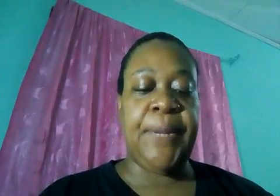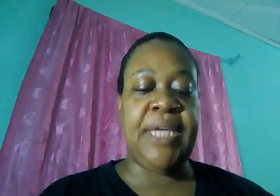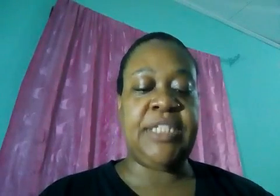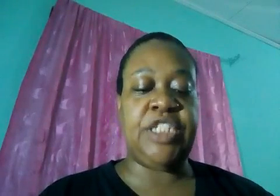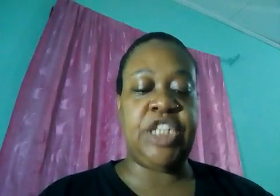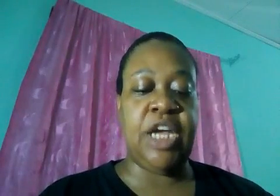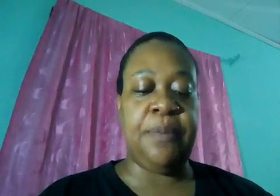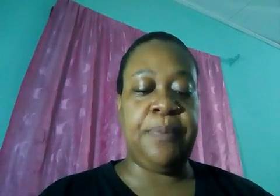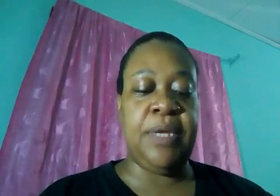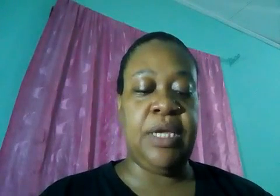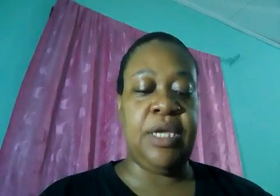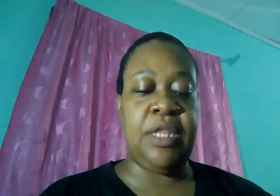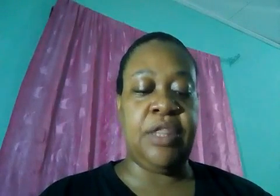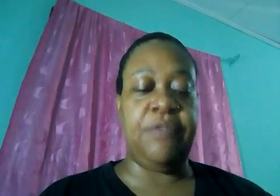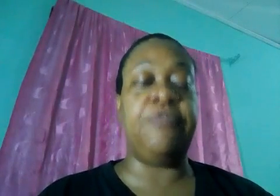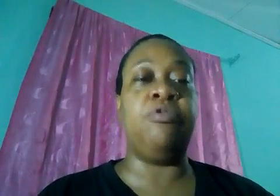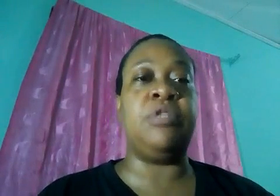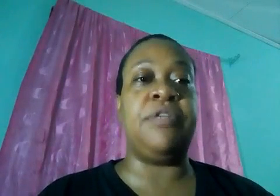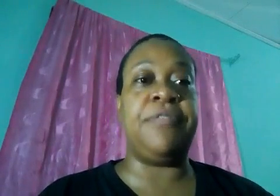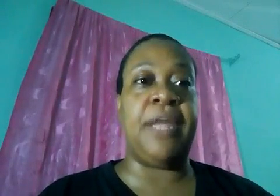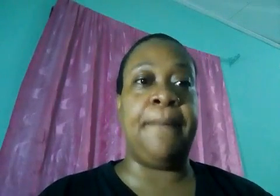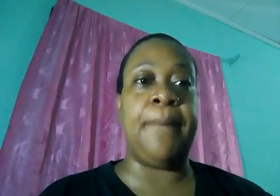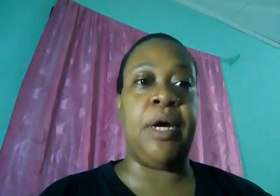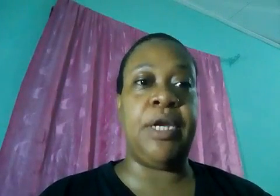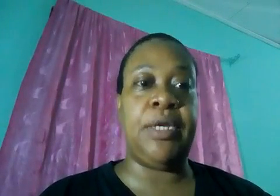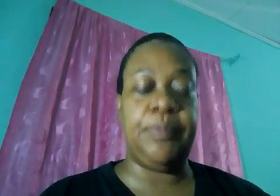Blessed shalt be the fruit of thy body,